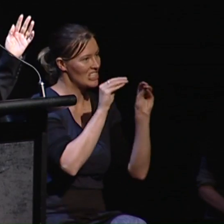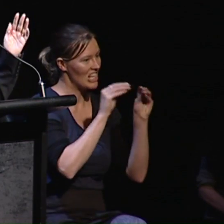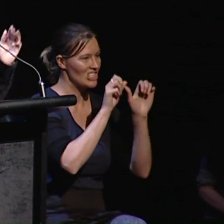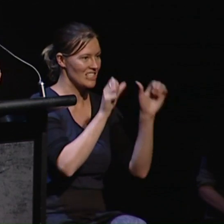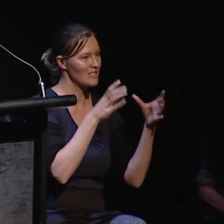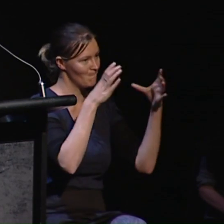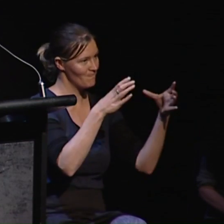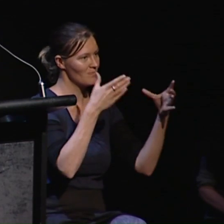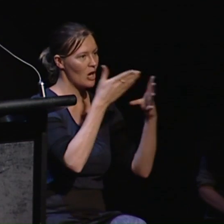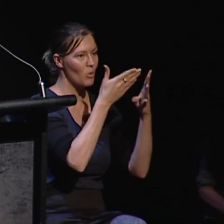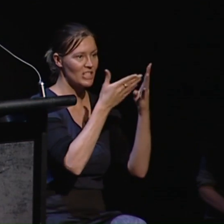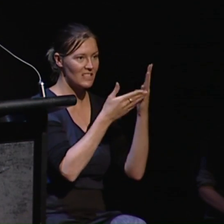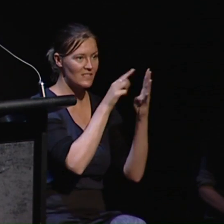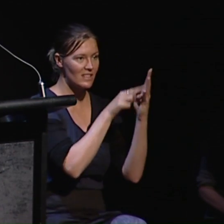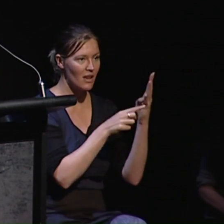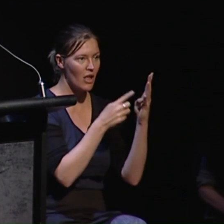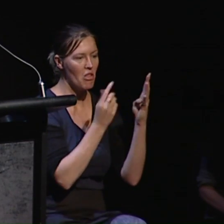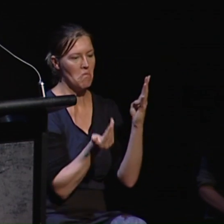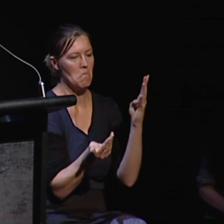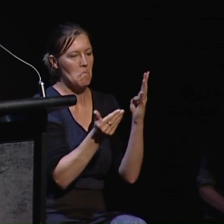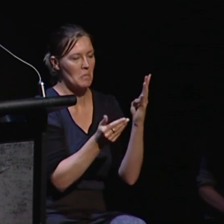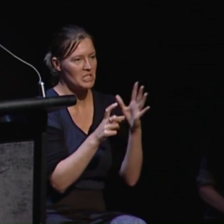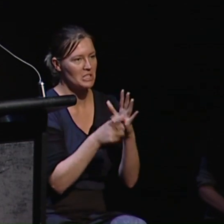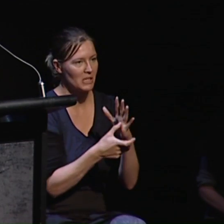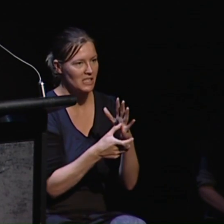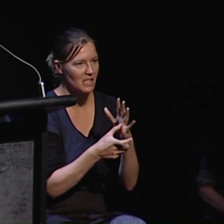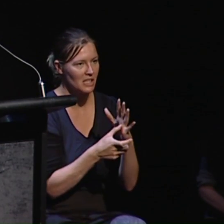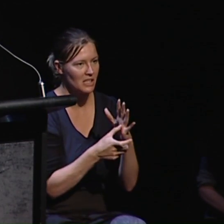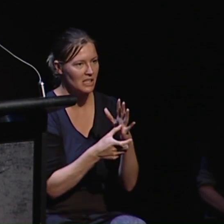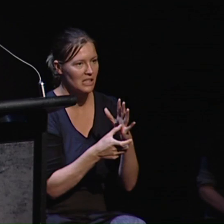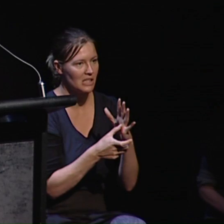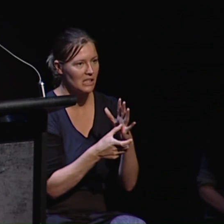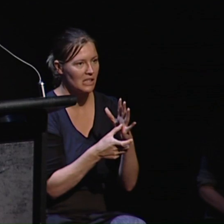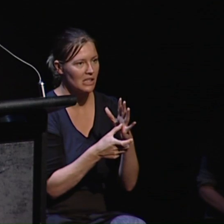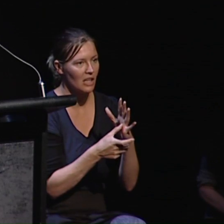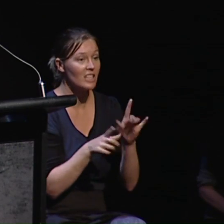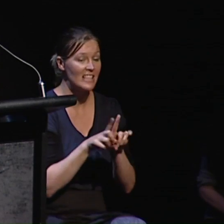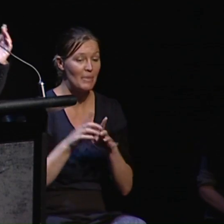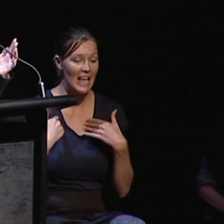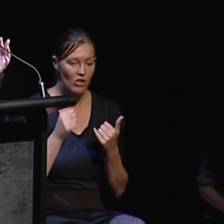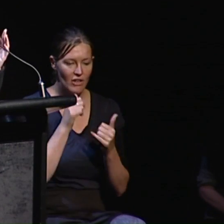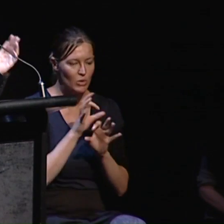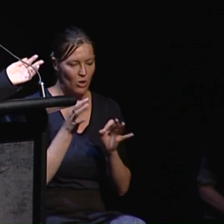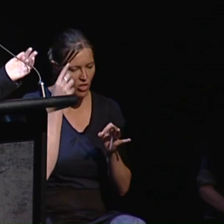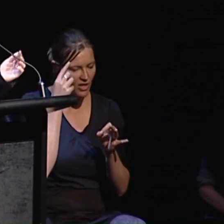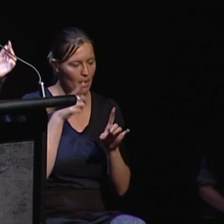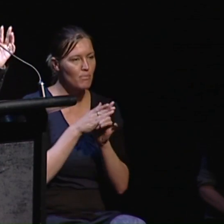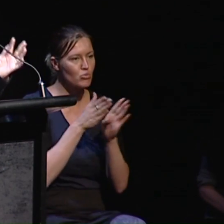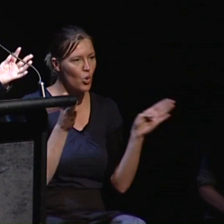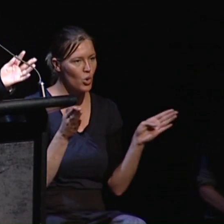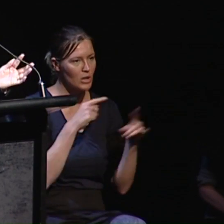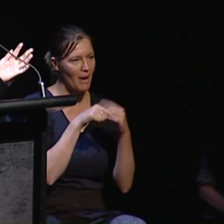system, these are the objectives, let's add on a piece for kids with disabilities. Likewise in health. If we're not thinking broadly